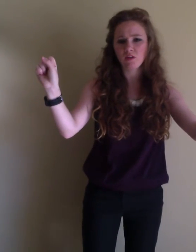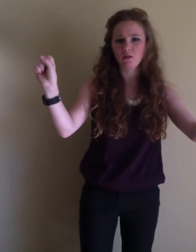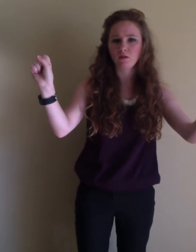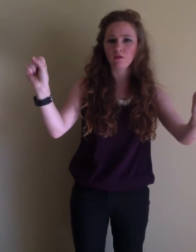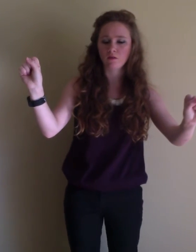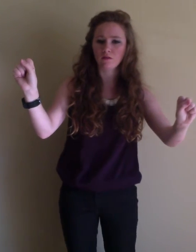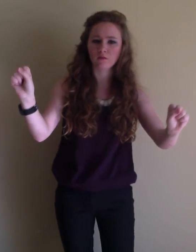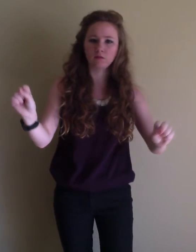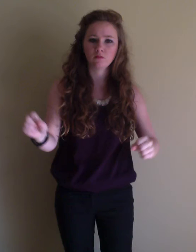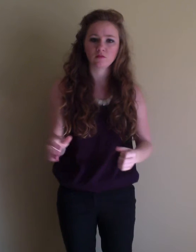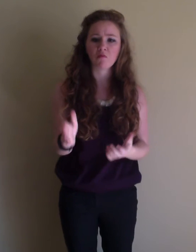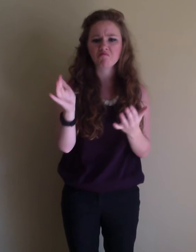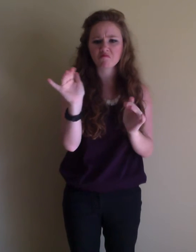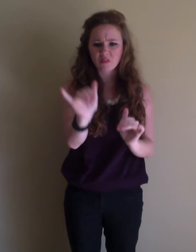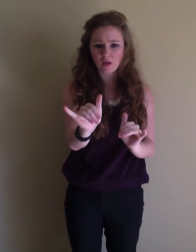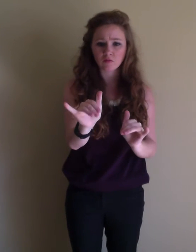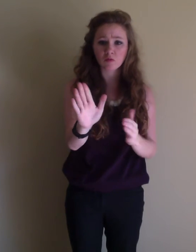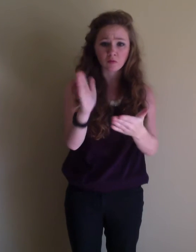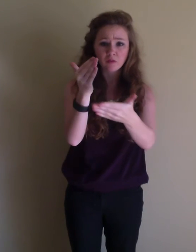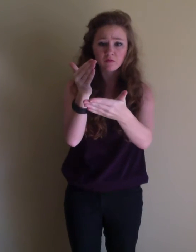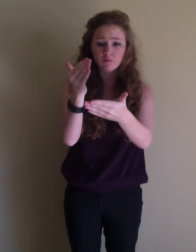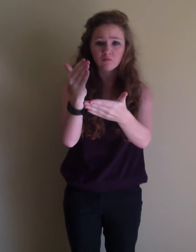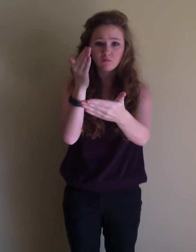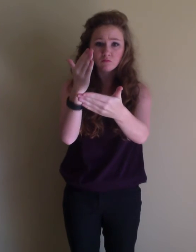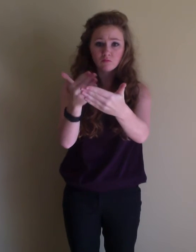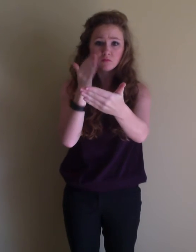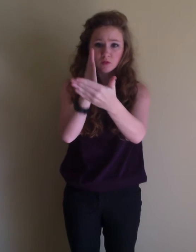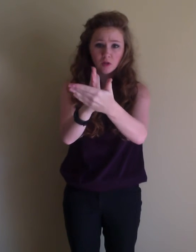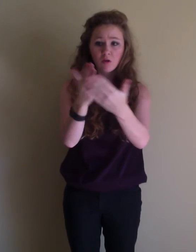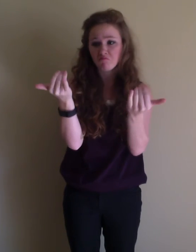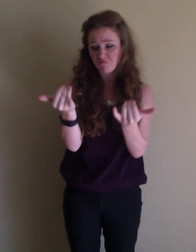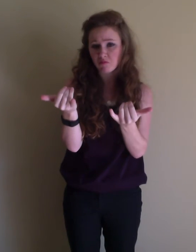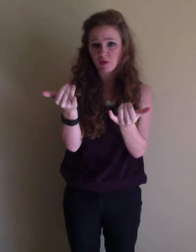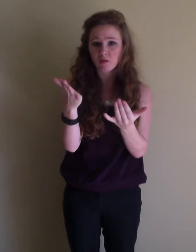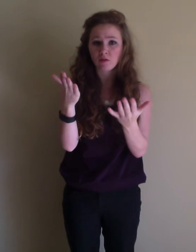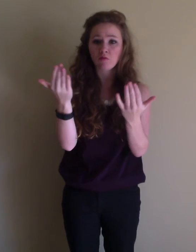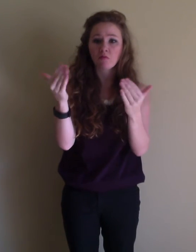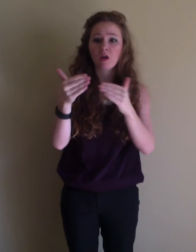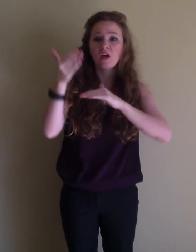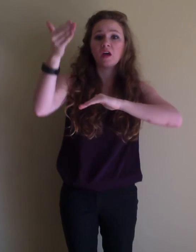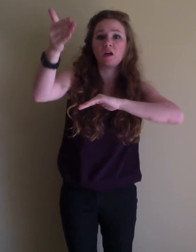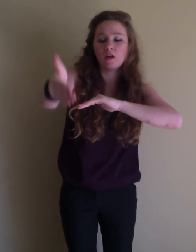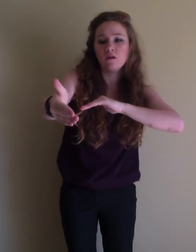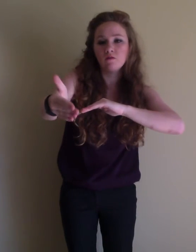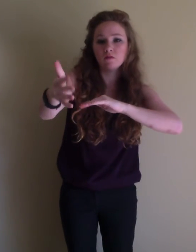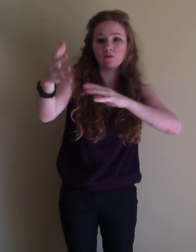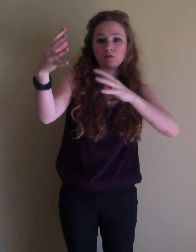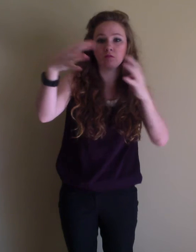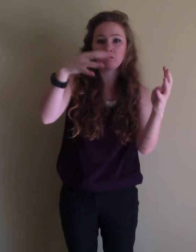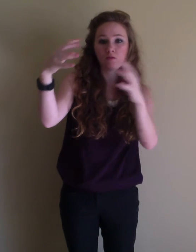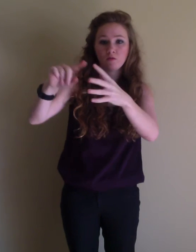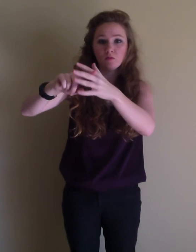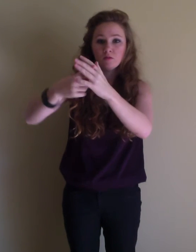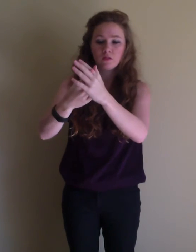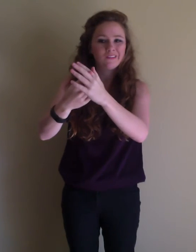American Revolution. We've seen all those causes led up to there. But once the fighting breaks out at Lexington and Concord, there's no turning back. There